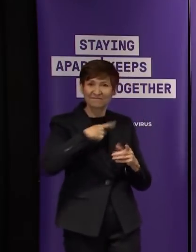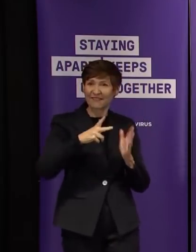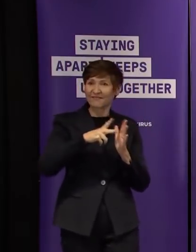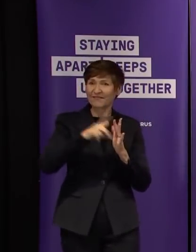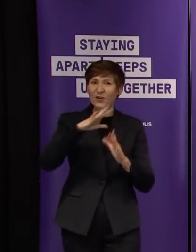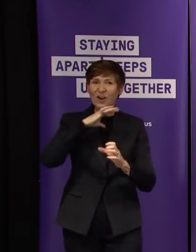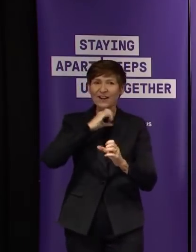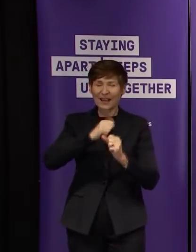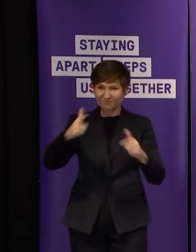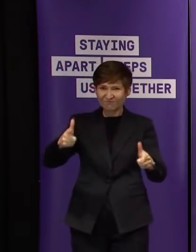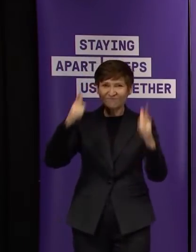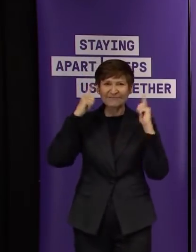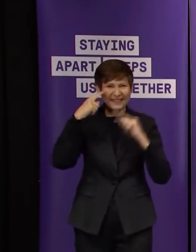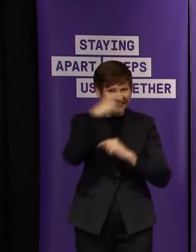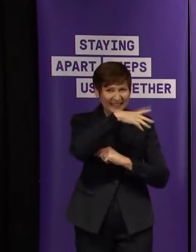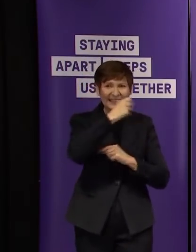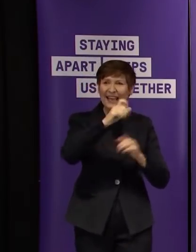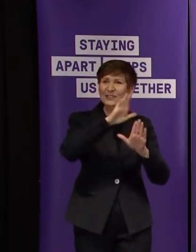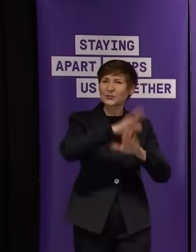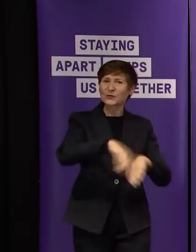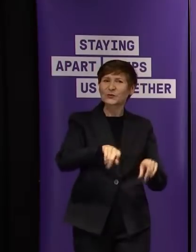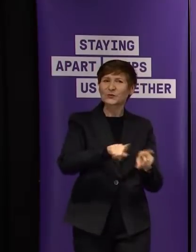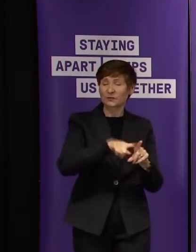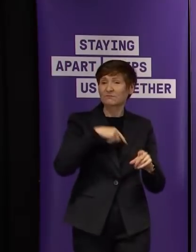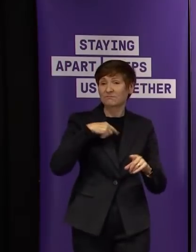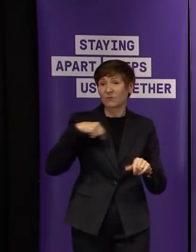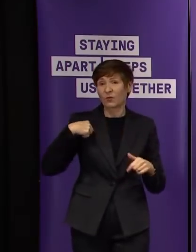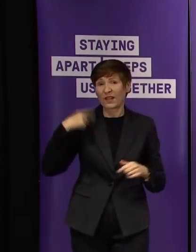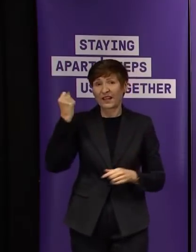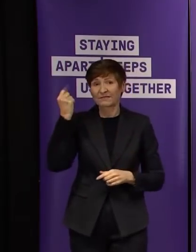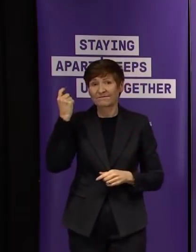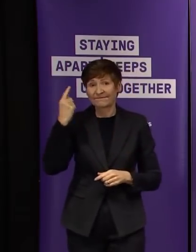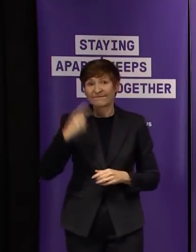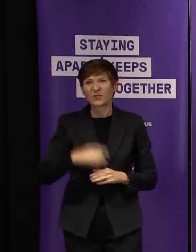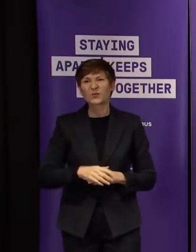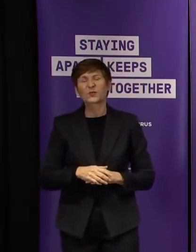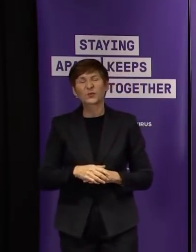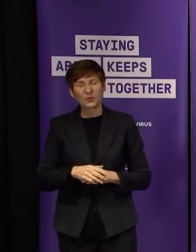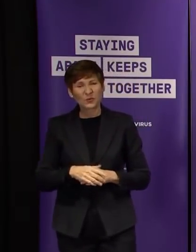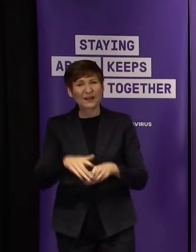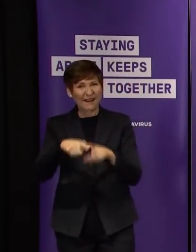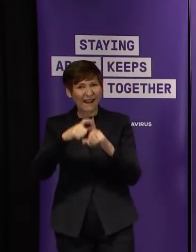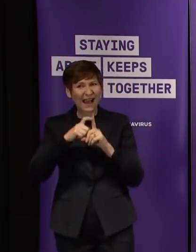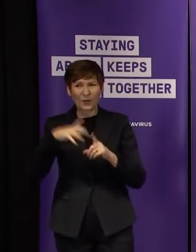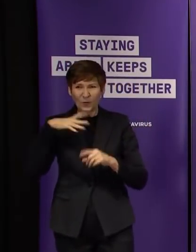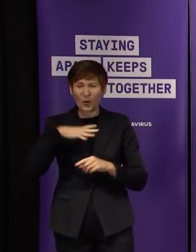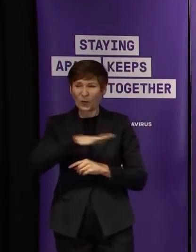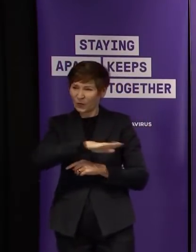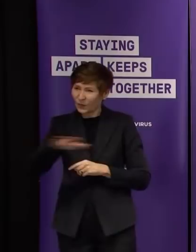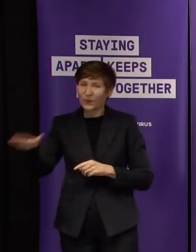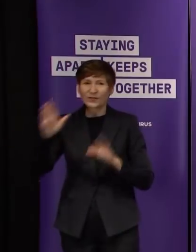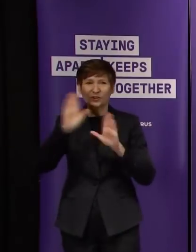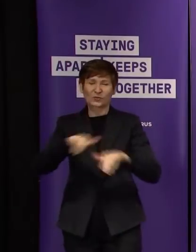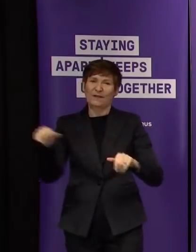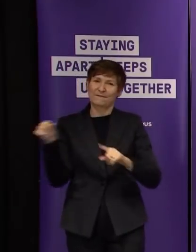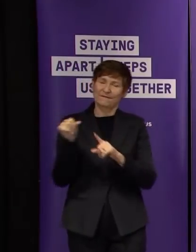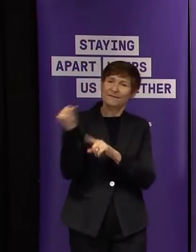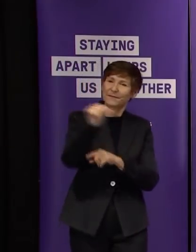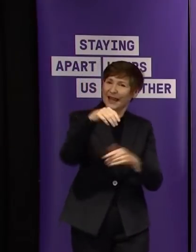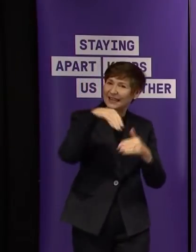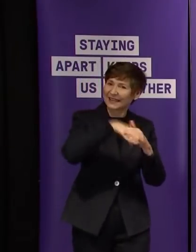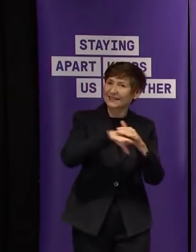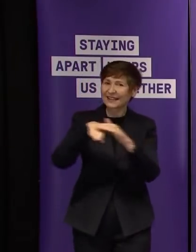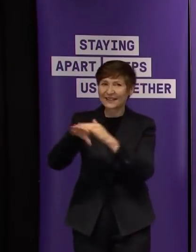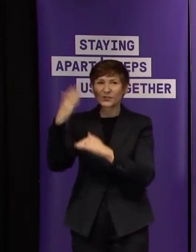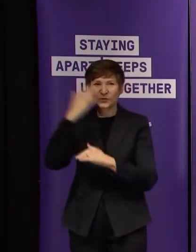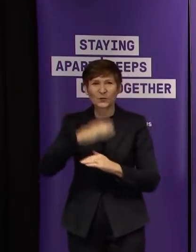we understand what impact this is having on parents and students. We want every child back to face-to-face teaching, but we simply